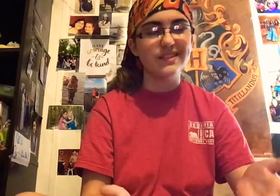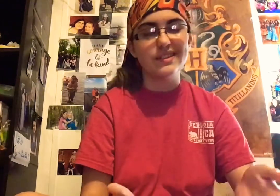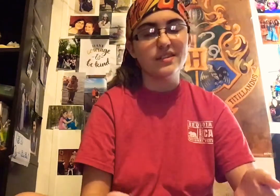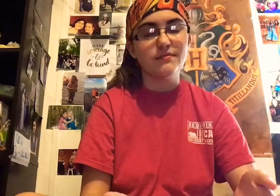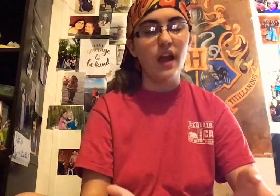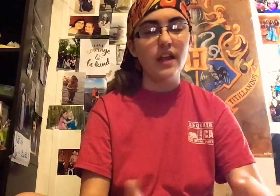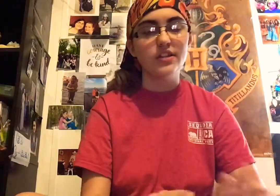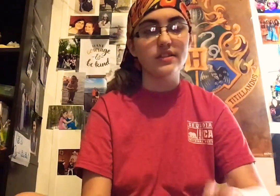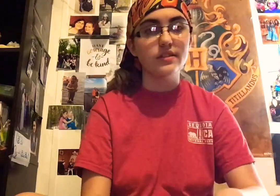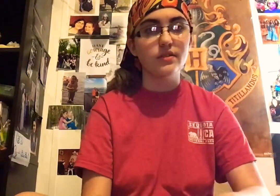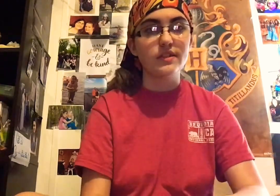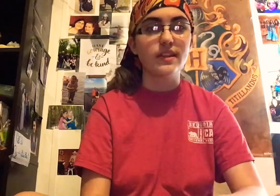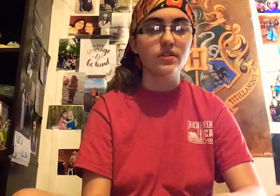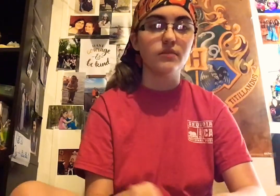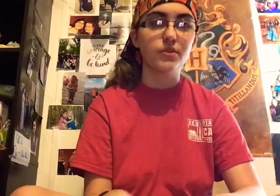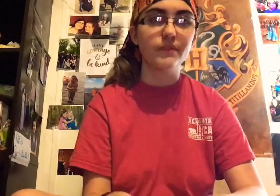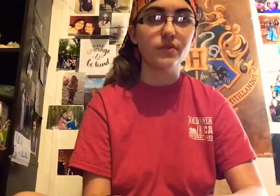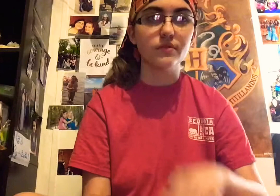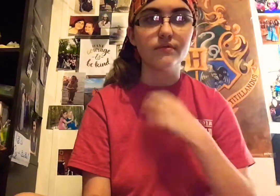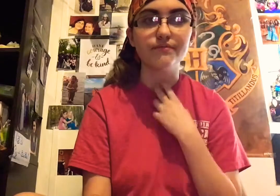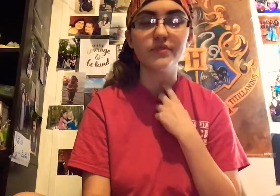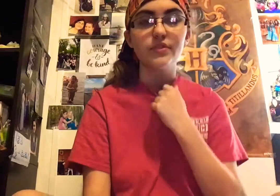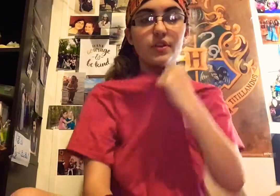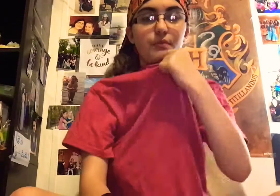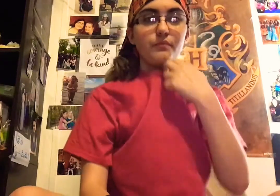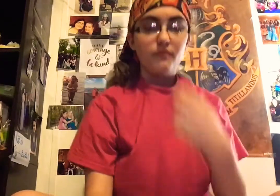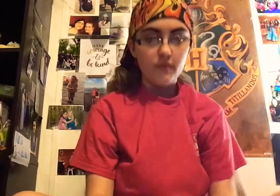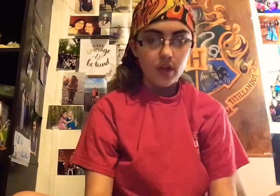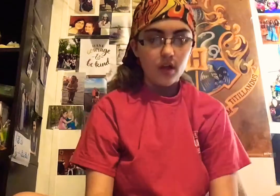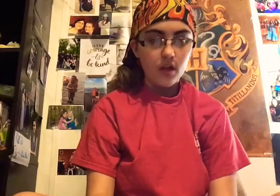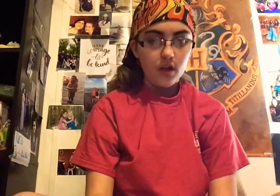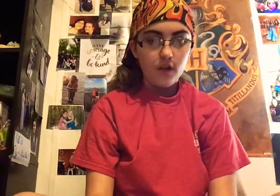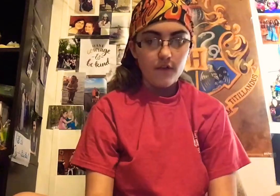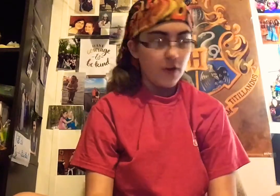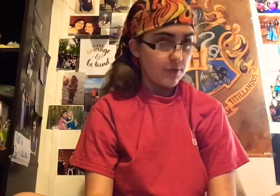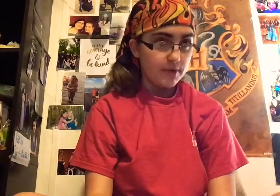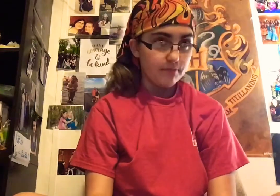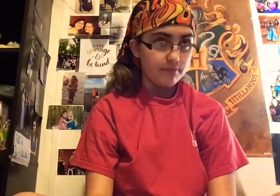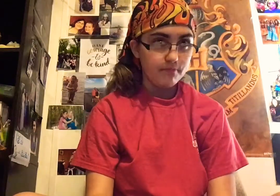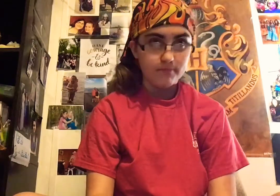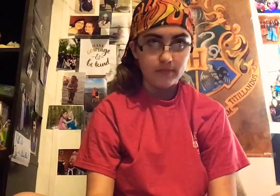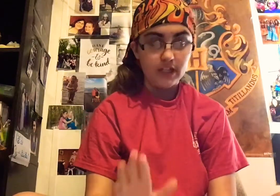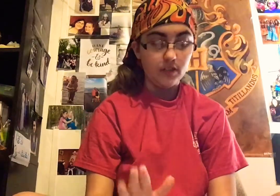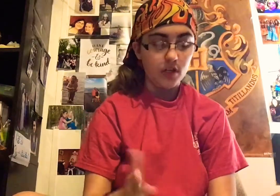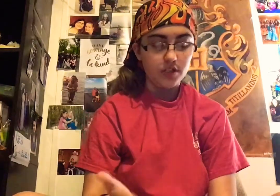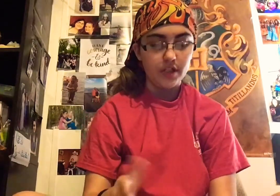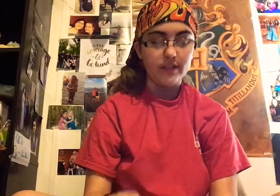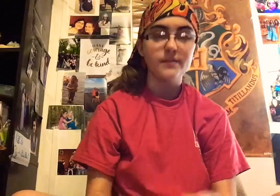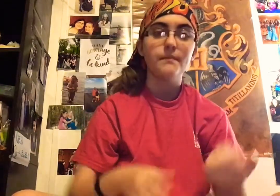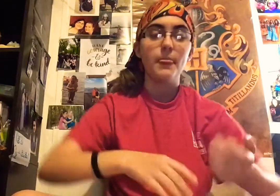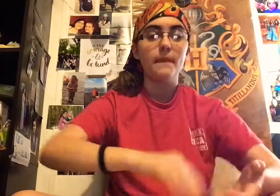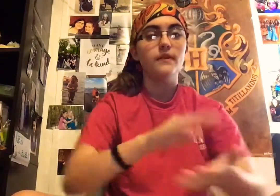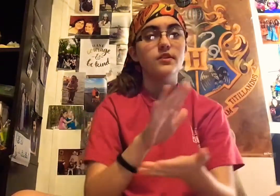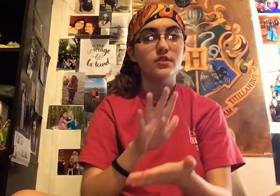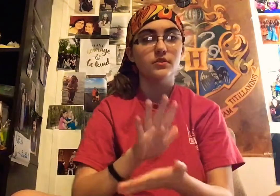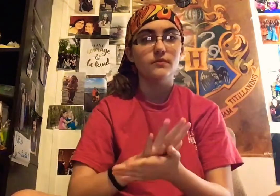because the signs are a little more difficult. So, freshman in college, I guess. So,